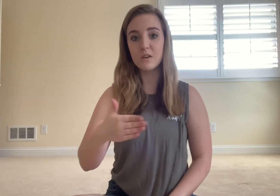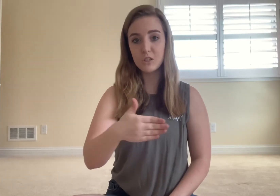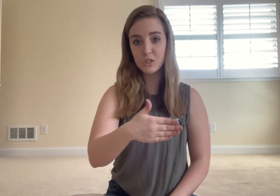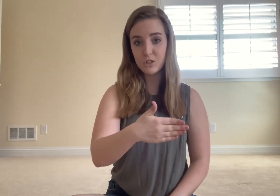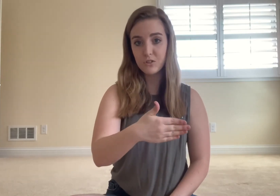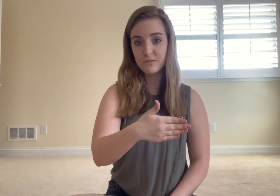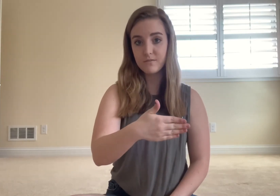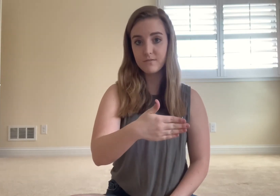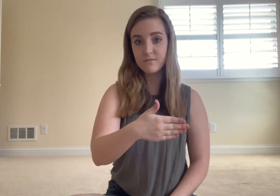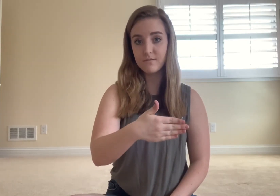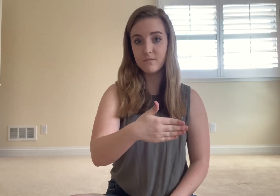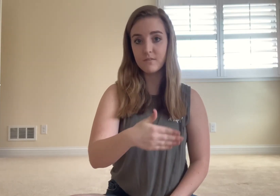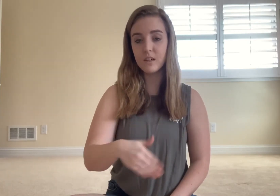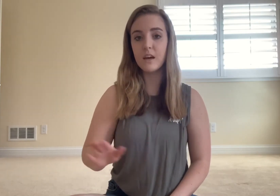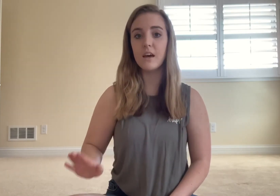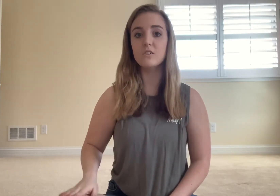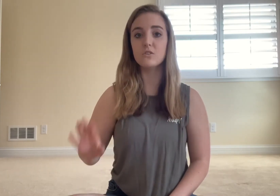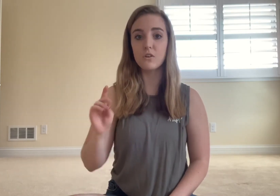fish, and dog.